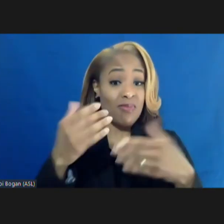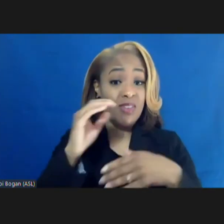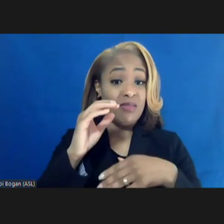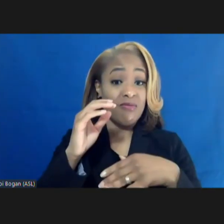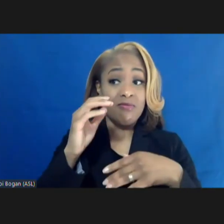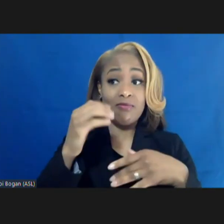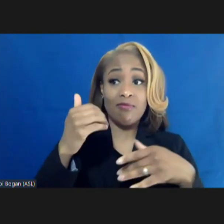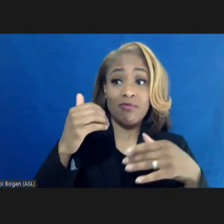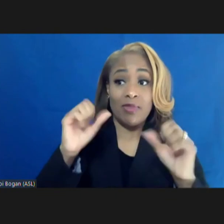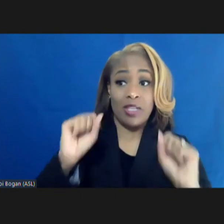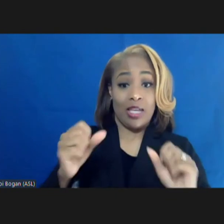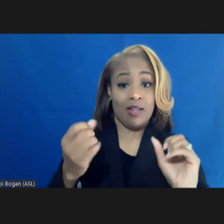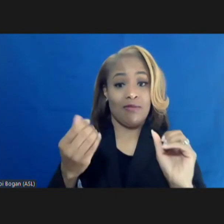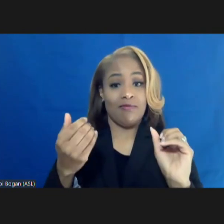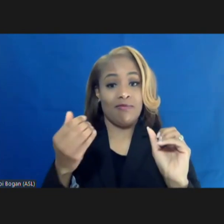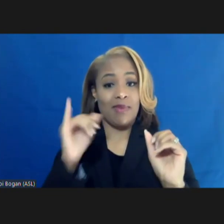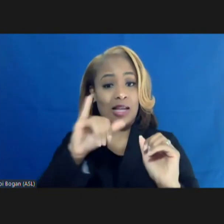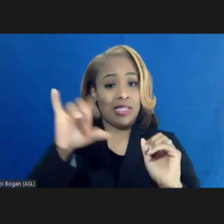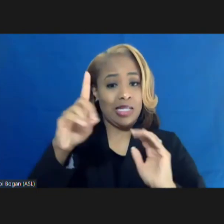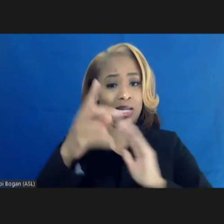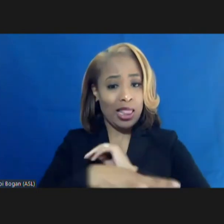needed.